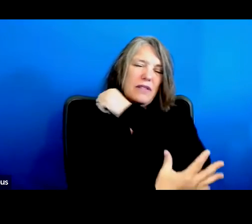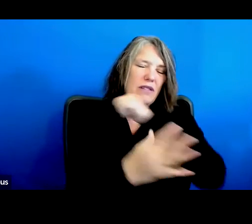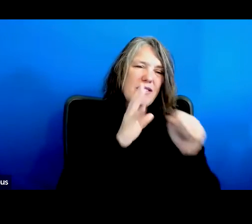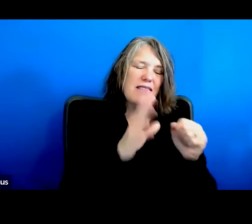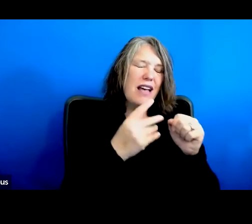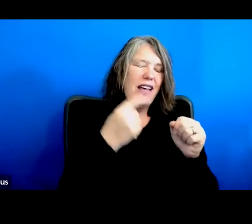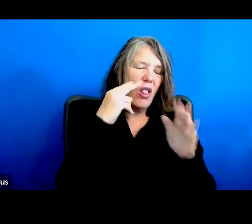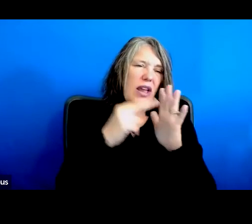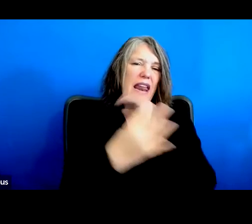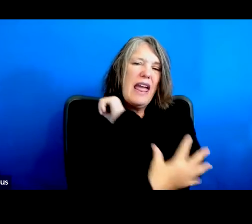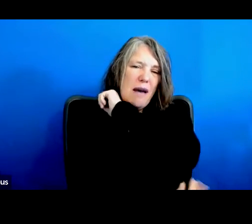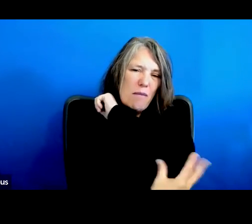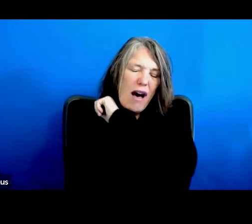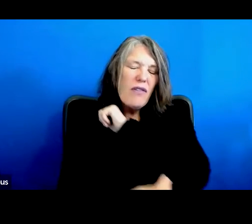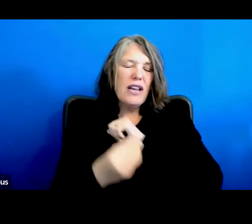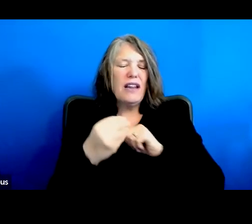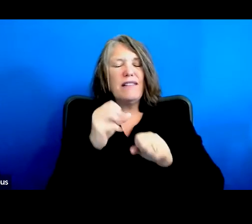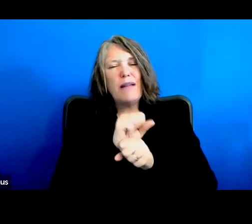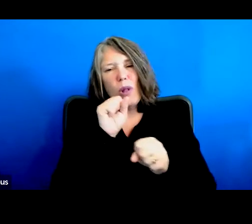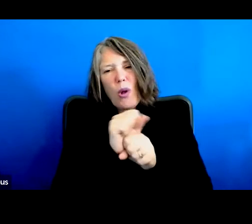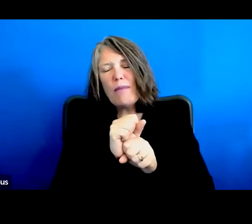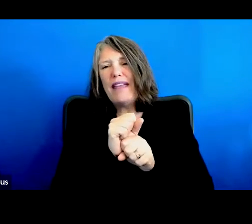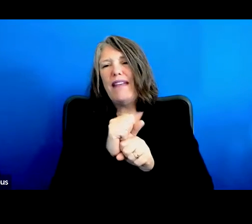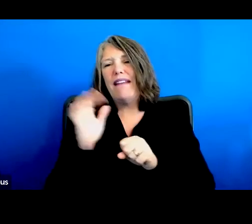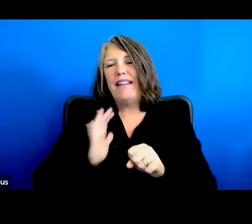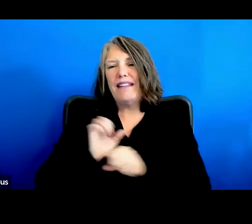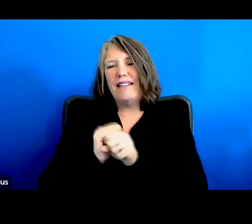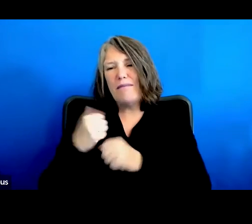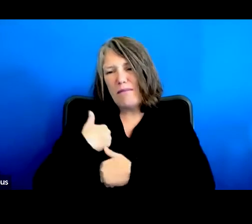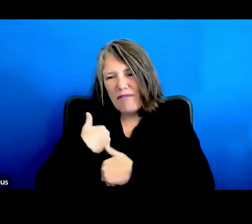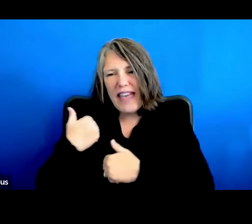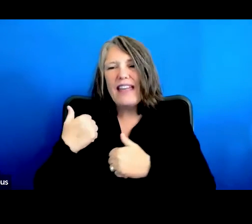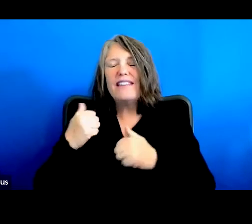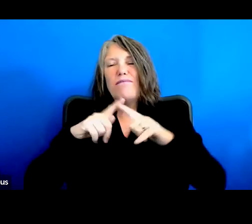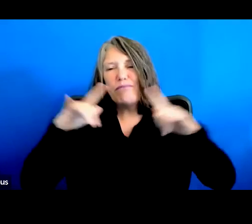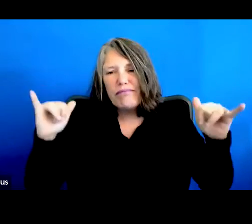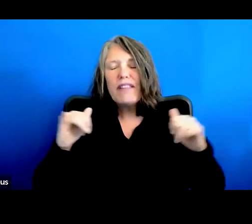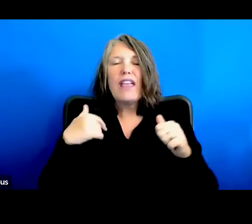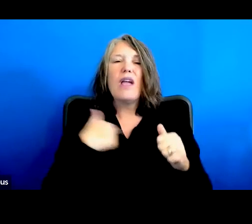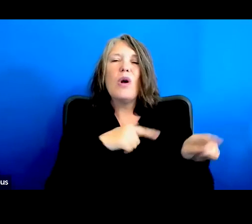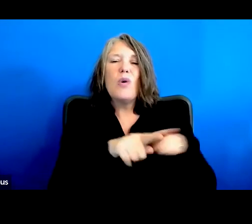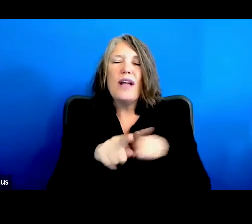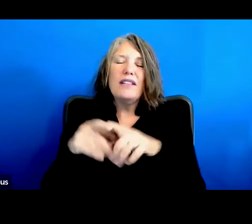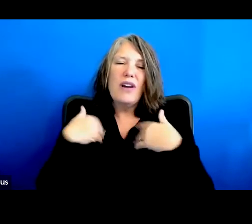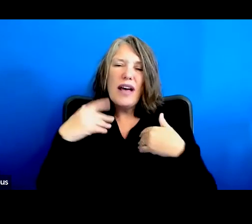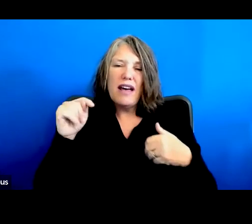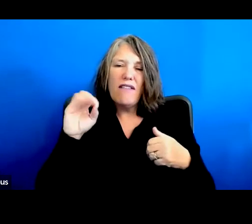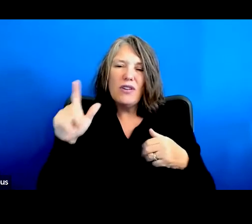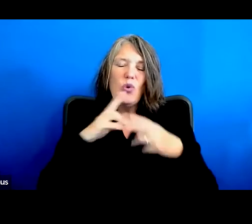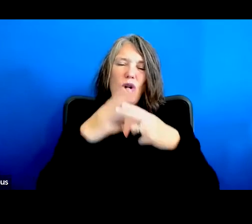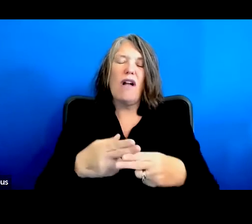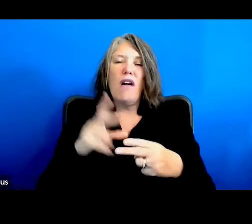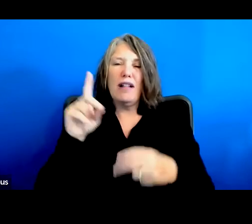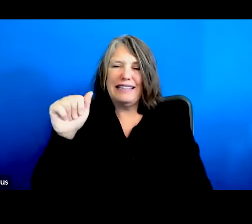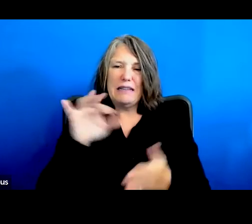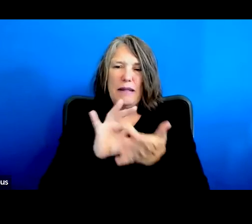employment, veteran status, and those are available on the RTC Rural's webpage. And we also have a tool called Disability